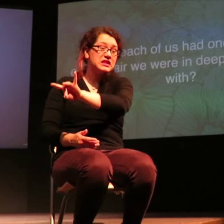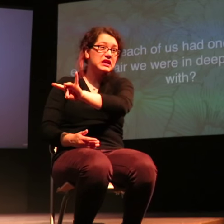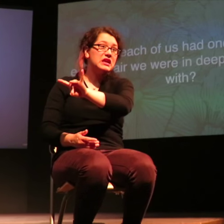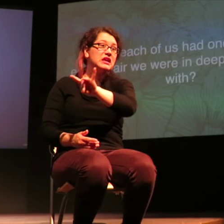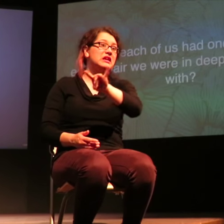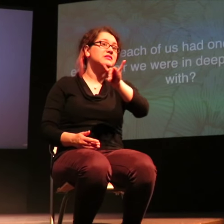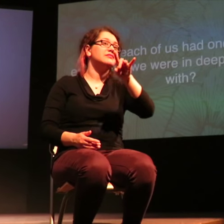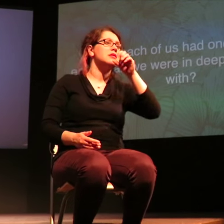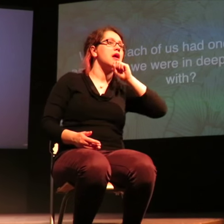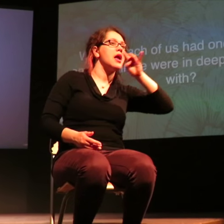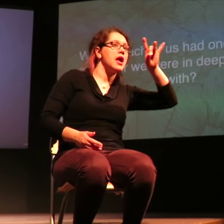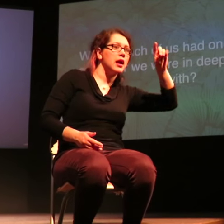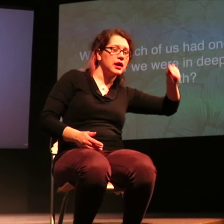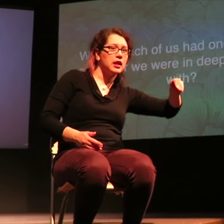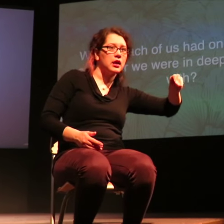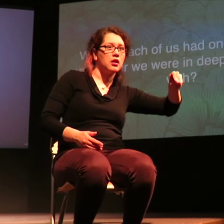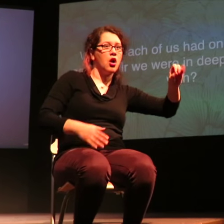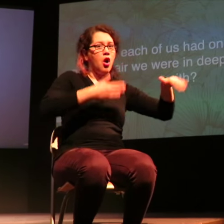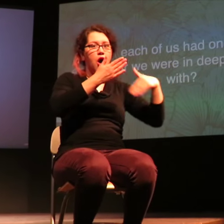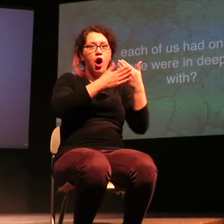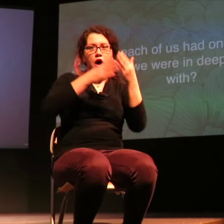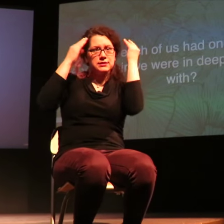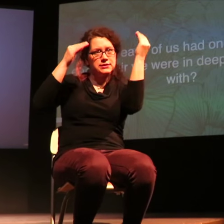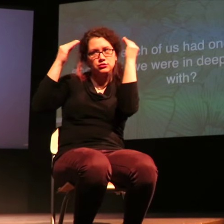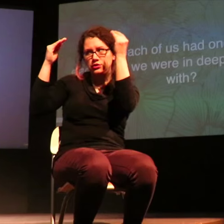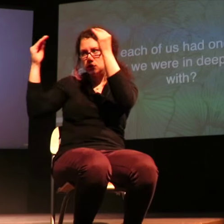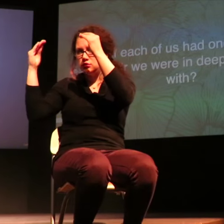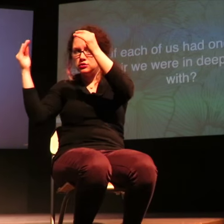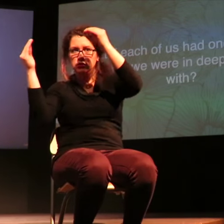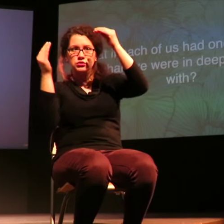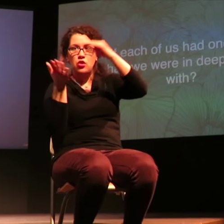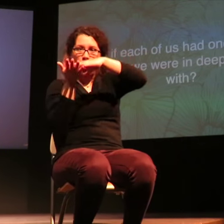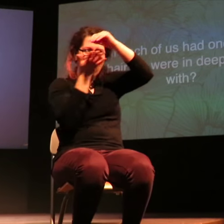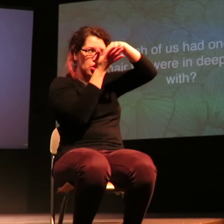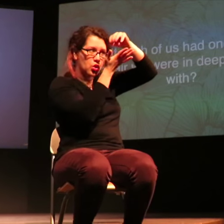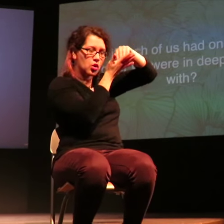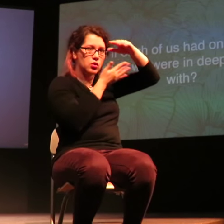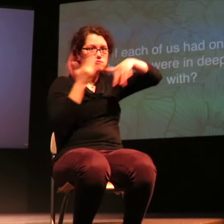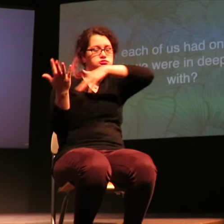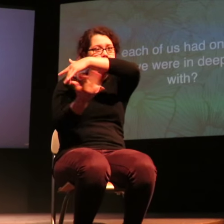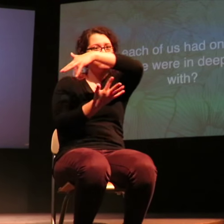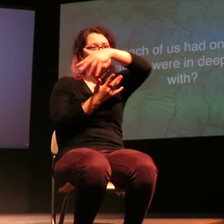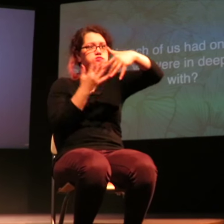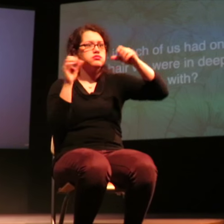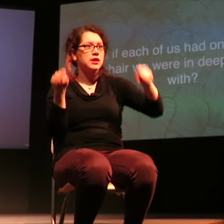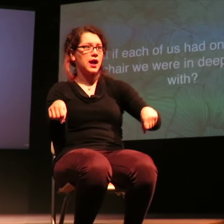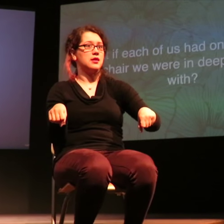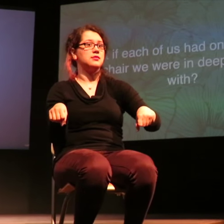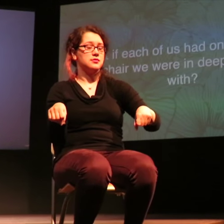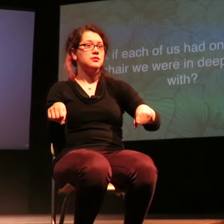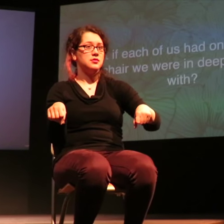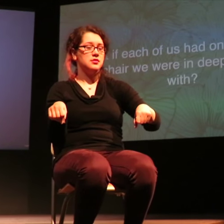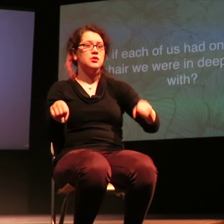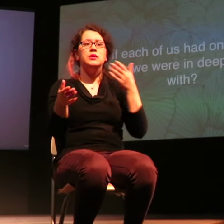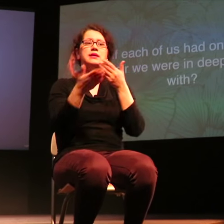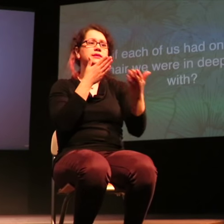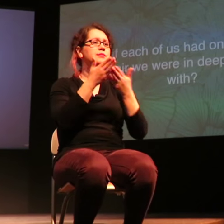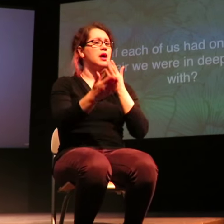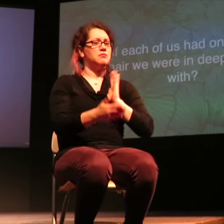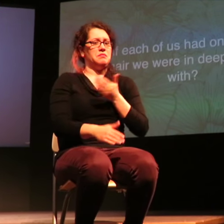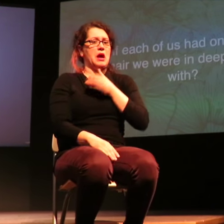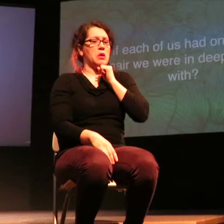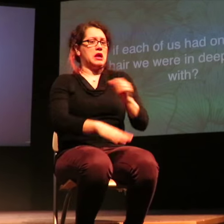8-year-old about Jesus. That we can follow Jesus and we can learn what it means to follow Jesus from people no matter where we are in the age spectrum. And